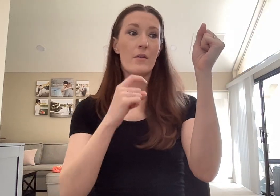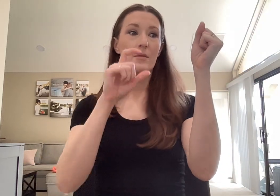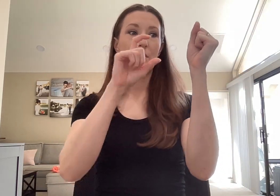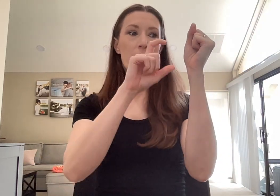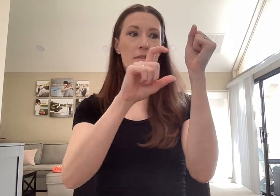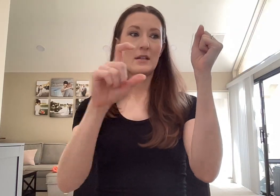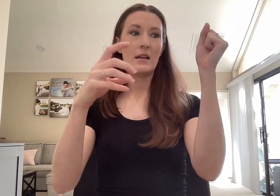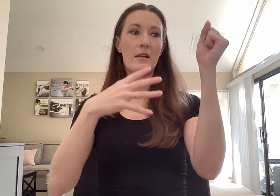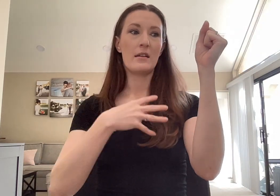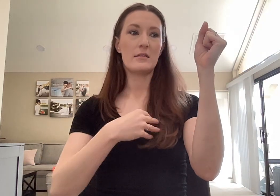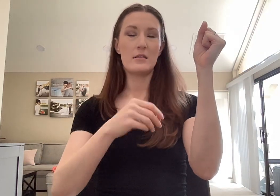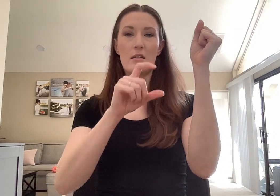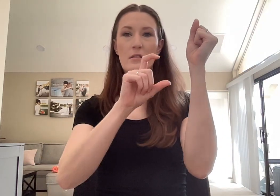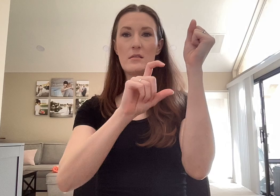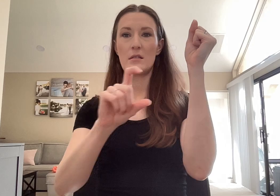Oh, say does that